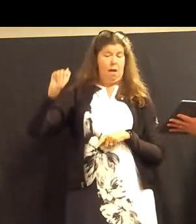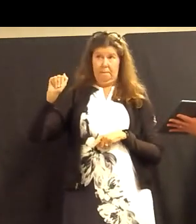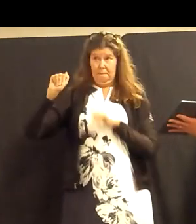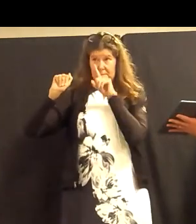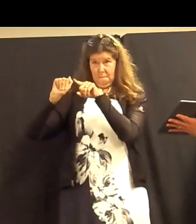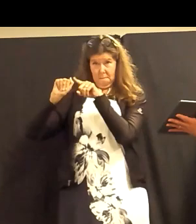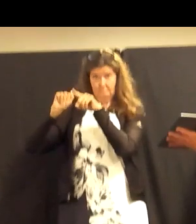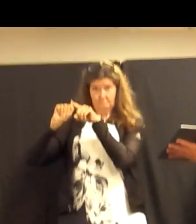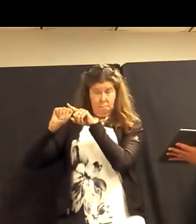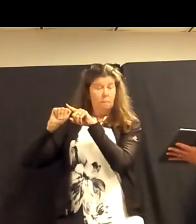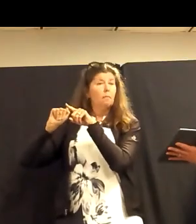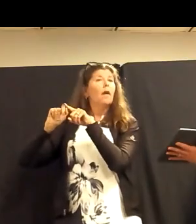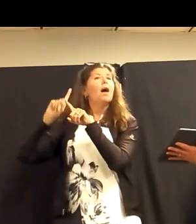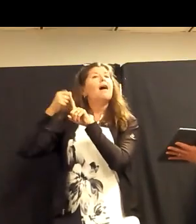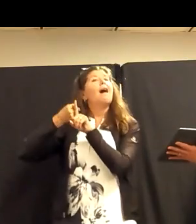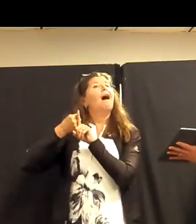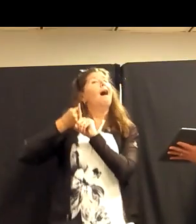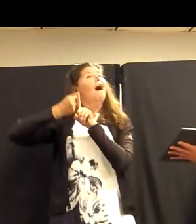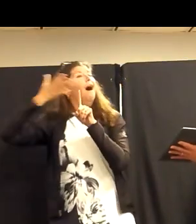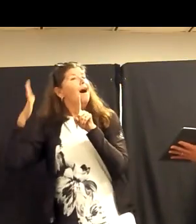Jacques Derrida,